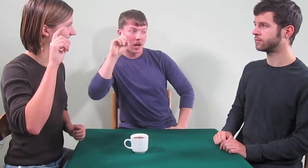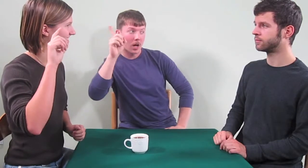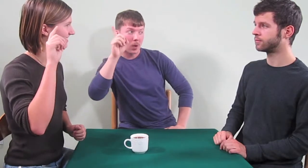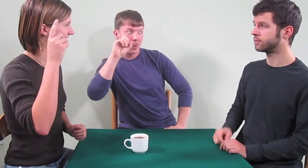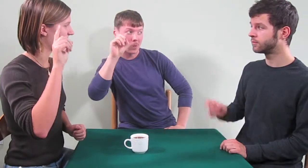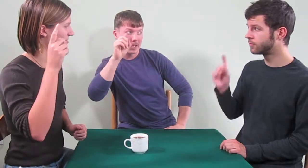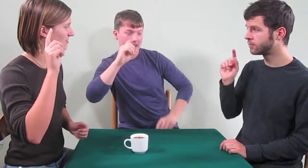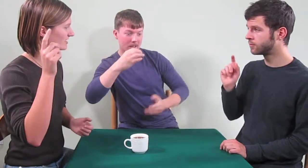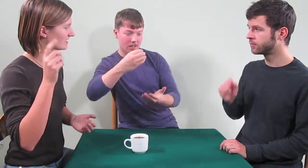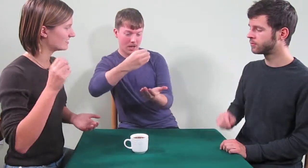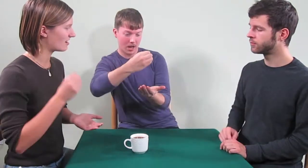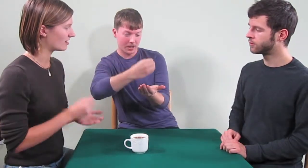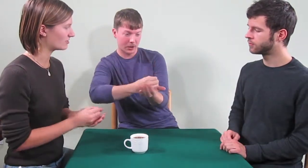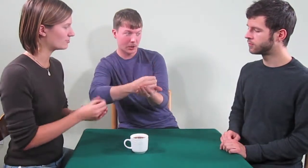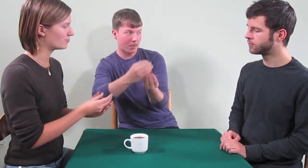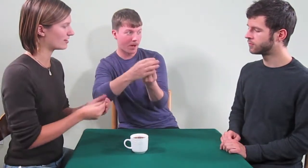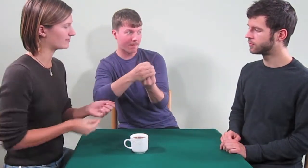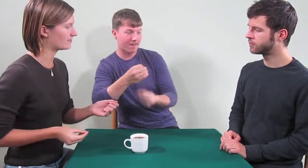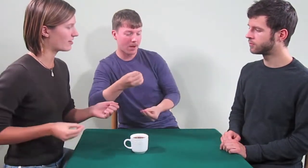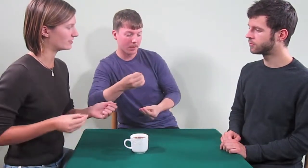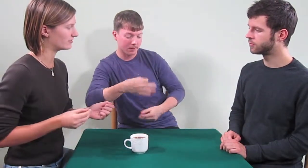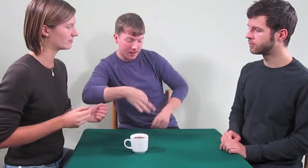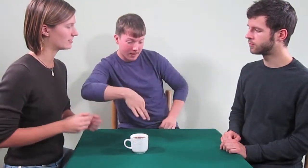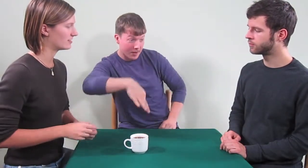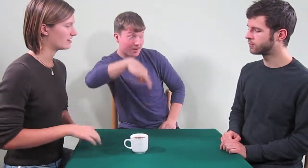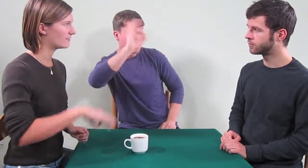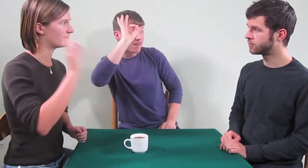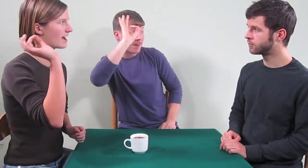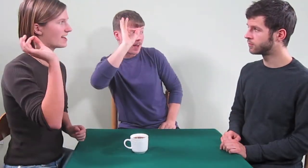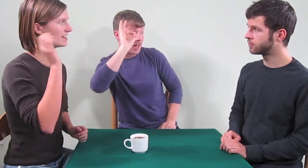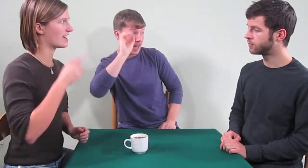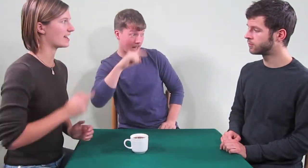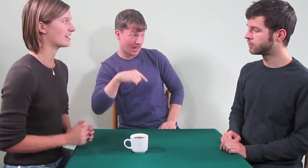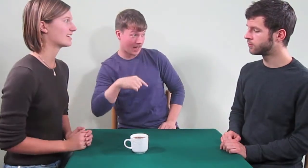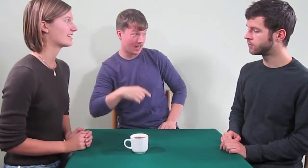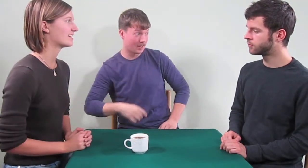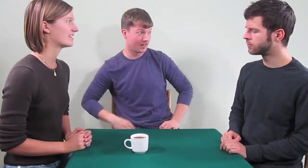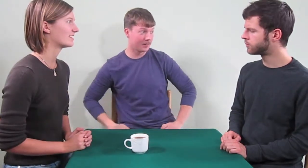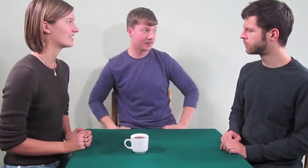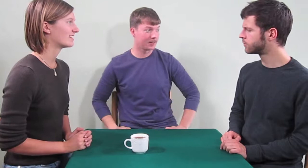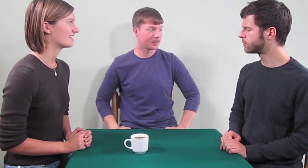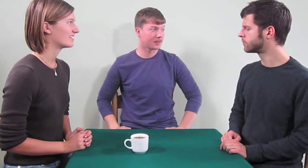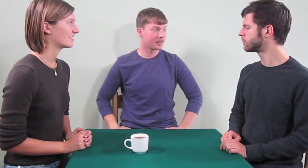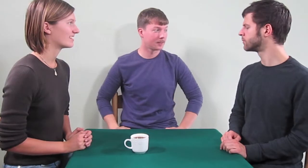Cá bhfuil an cúpán fáilimh faigh é.